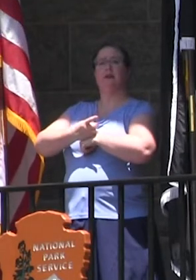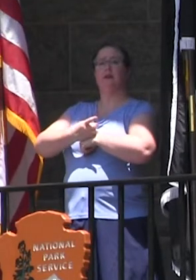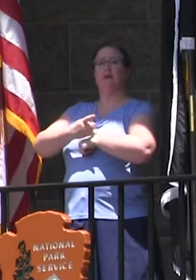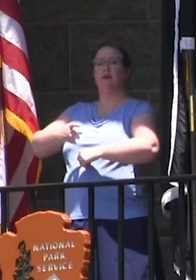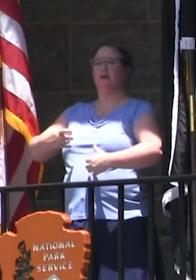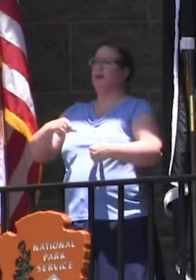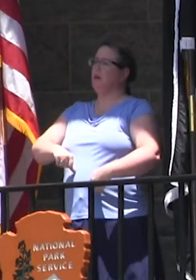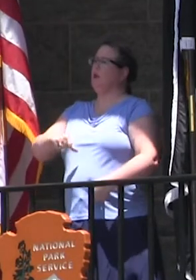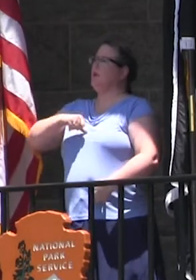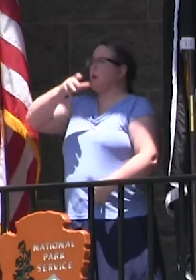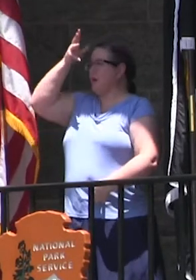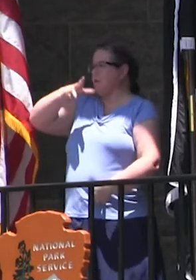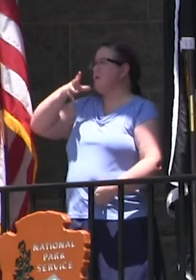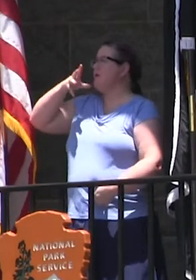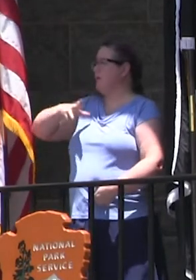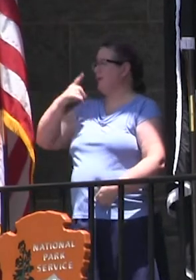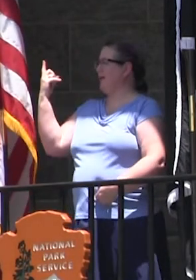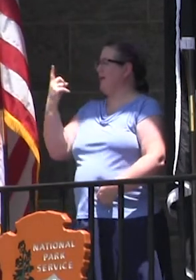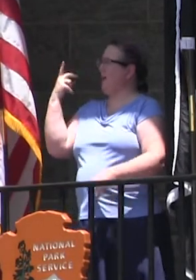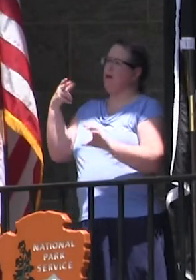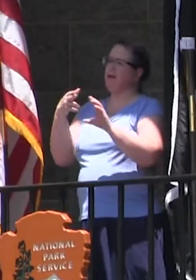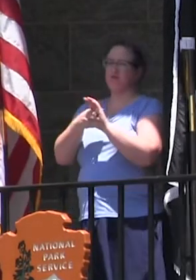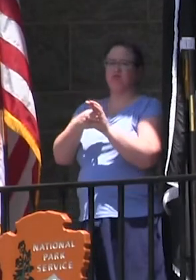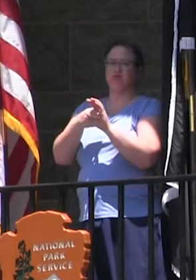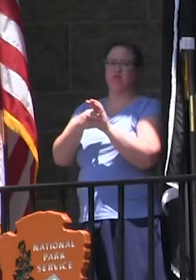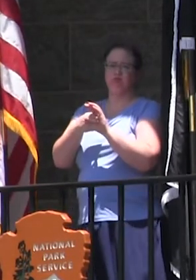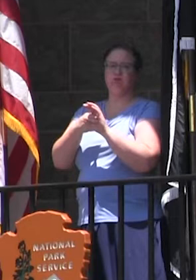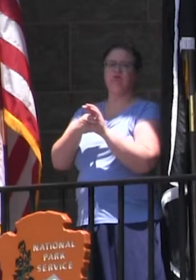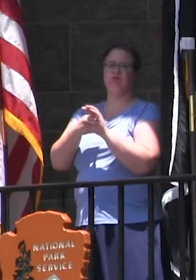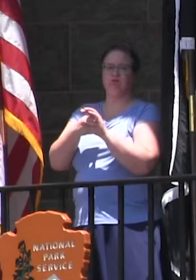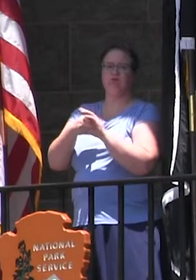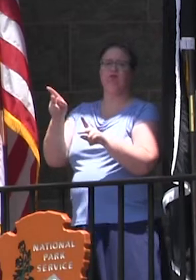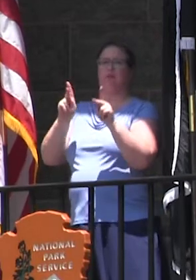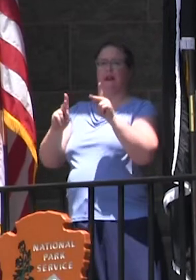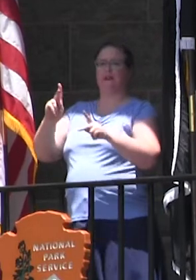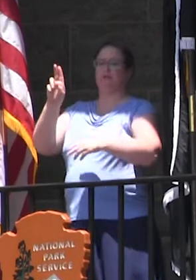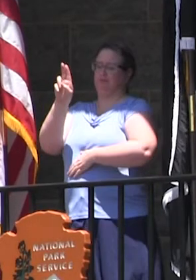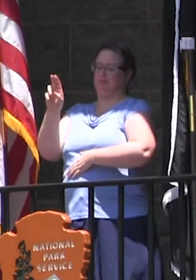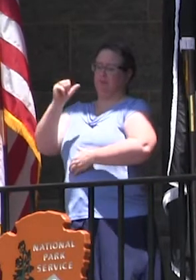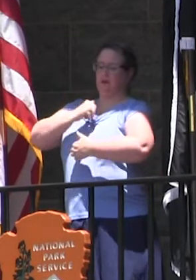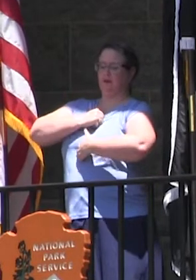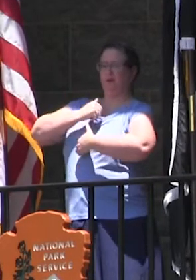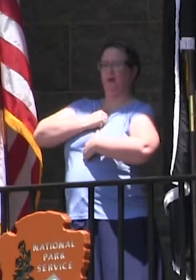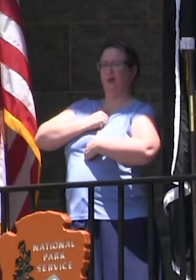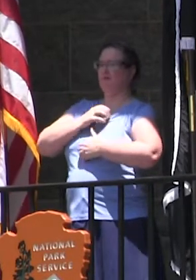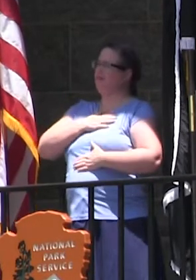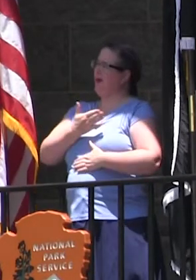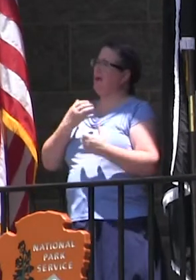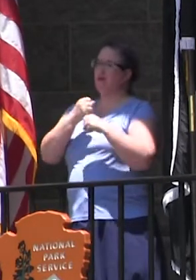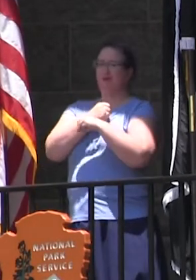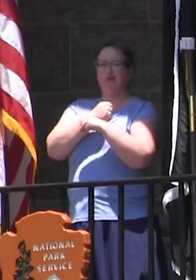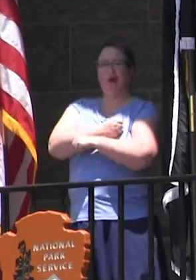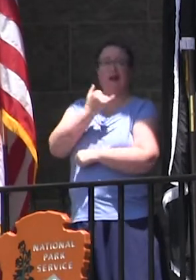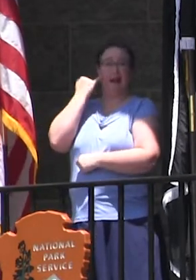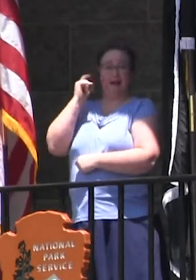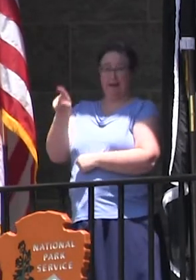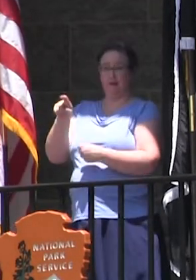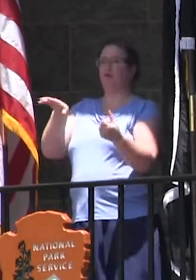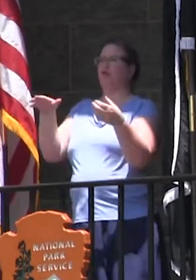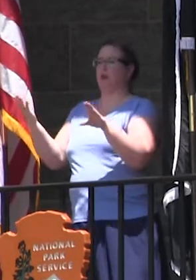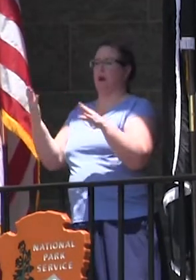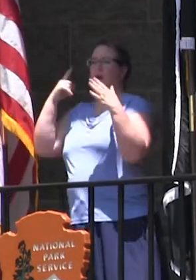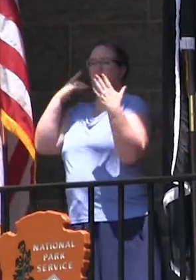stepped forward to take the oath of allegiance as members of America's armed forces, willing to fight and, if necessary, die for the sake of